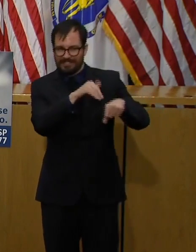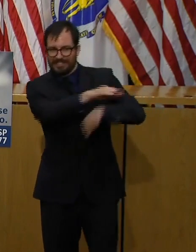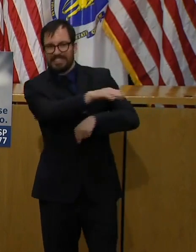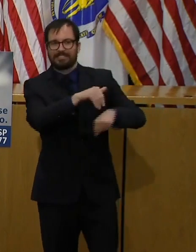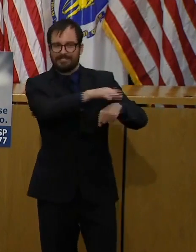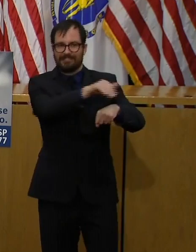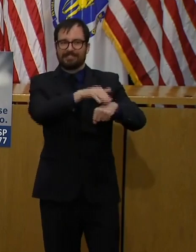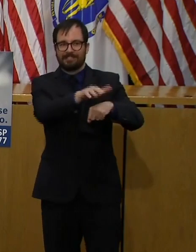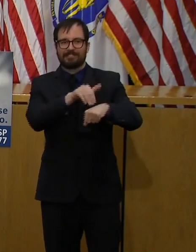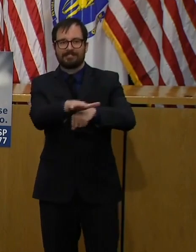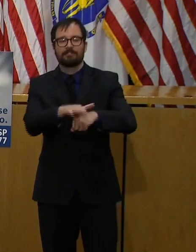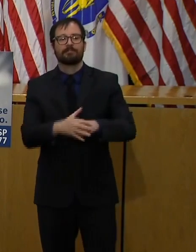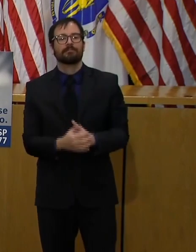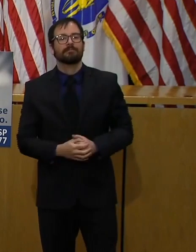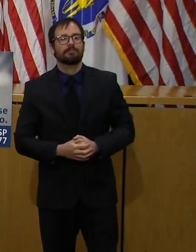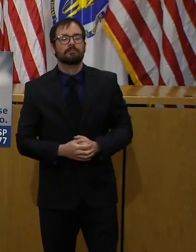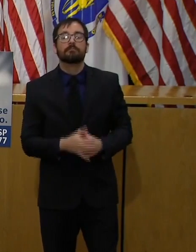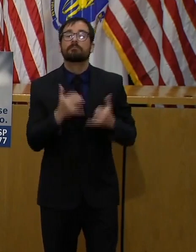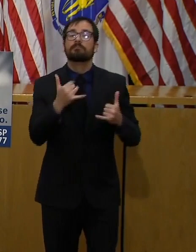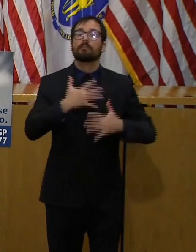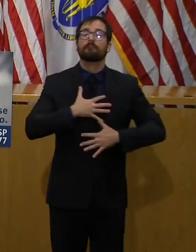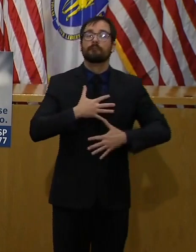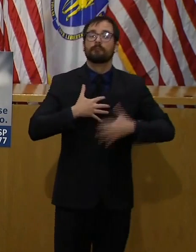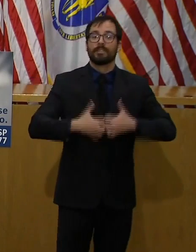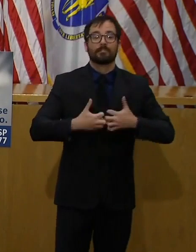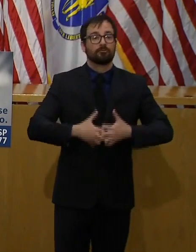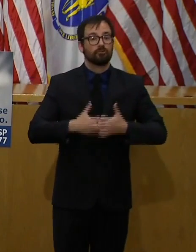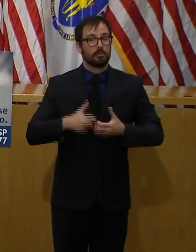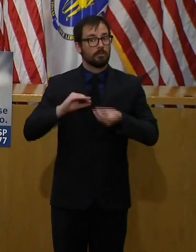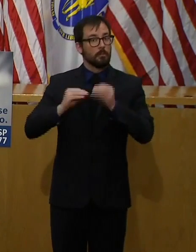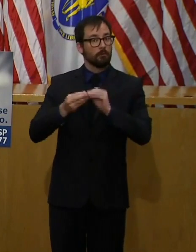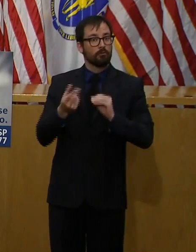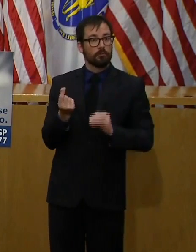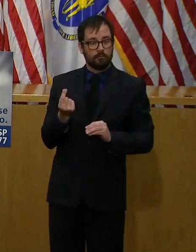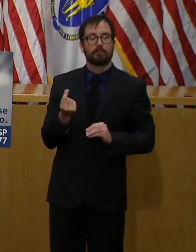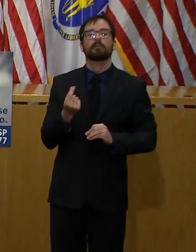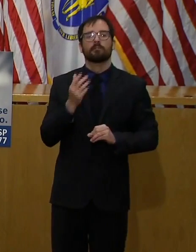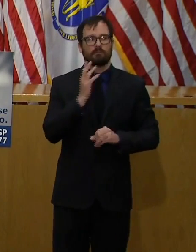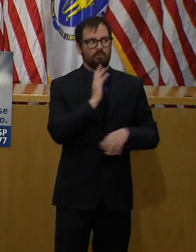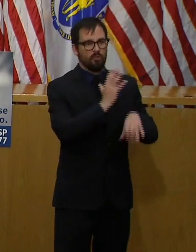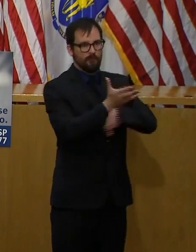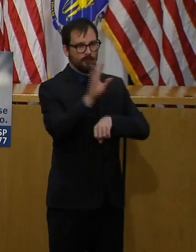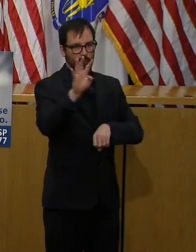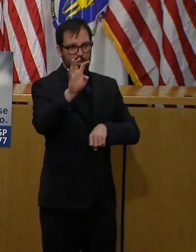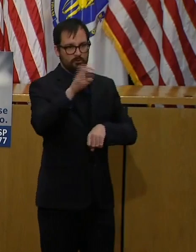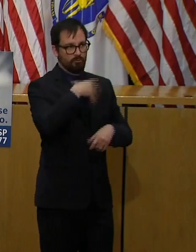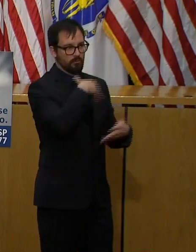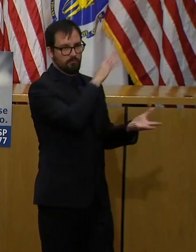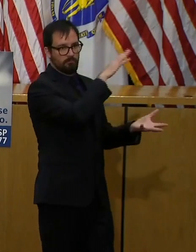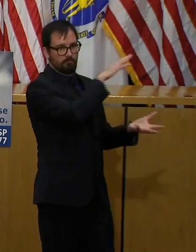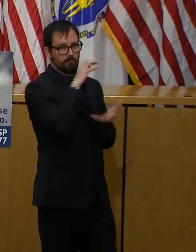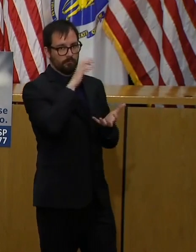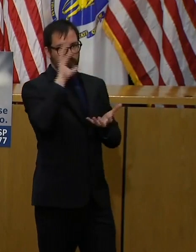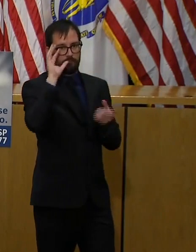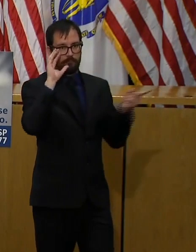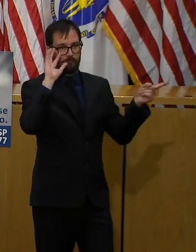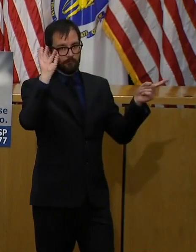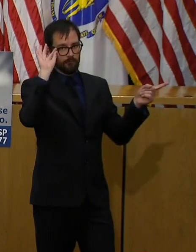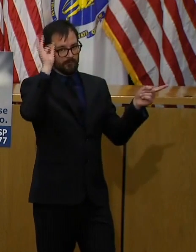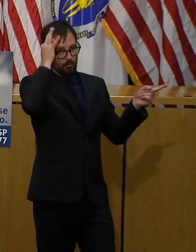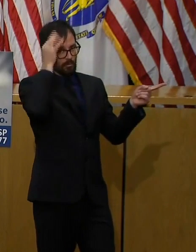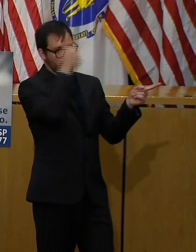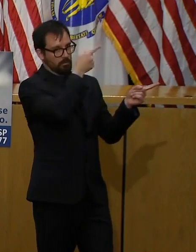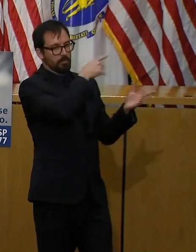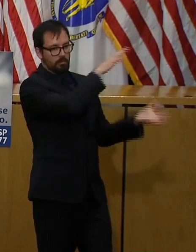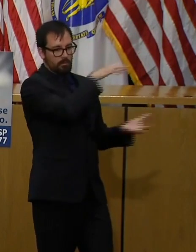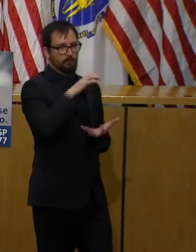of 400 ventilators from the Strategic National Stockpile. We procured an additional 50 from the supply chain, and then we're able